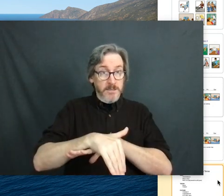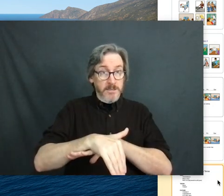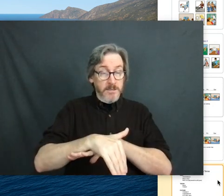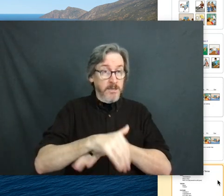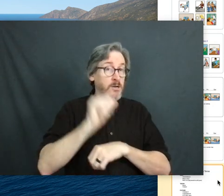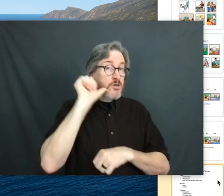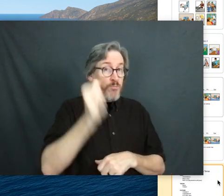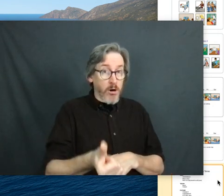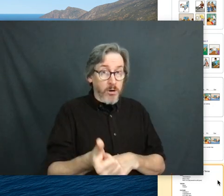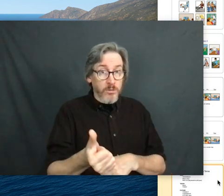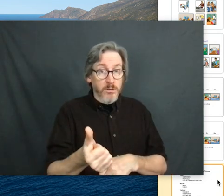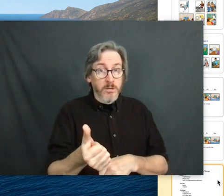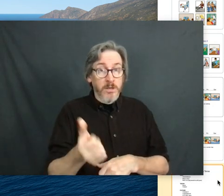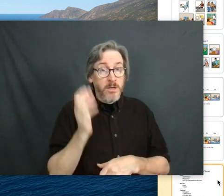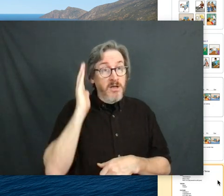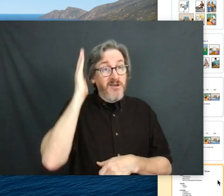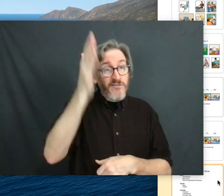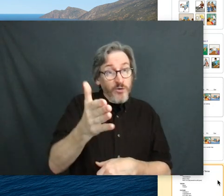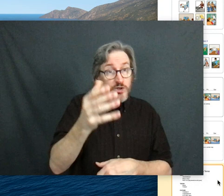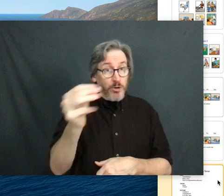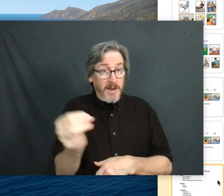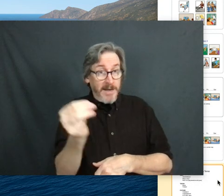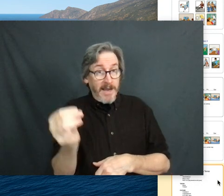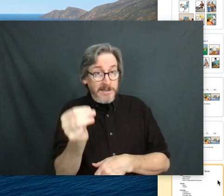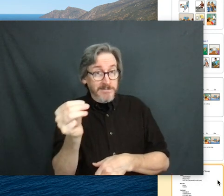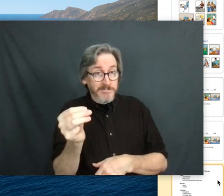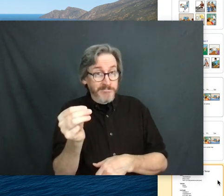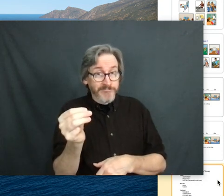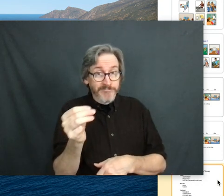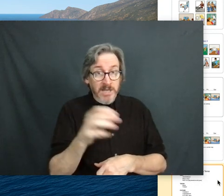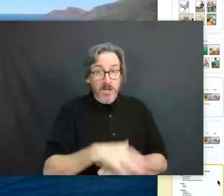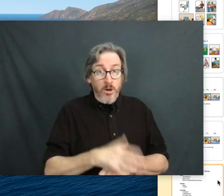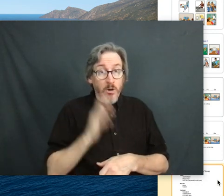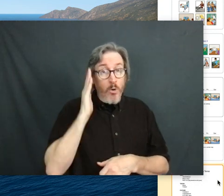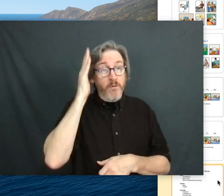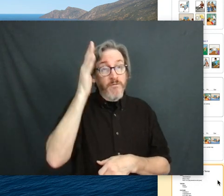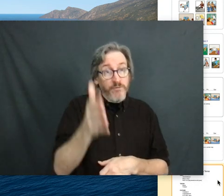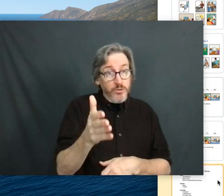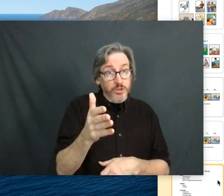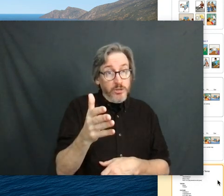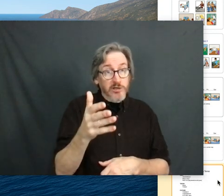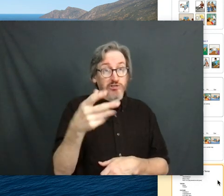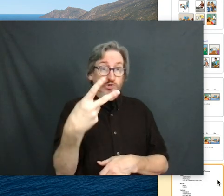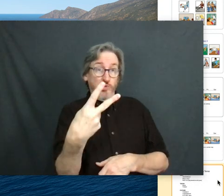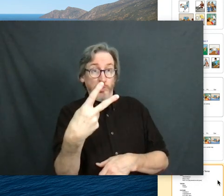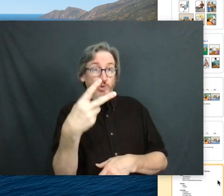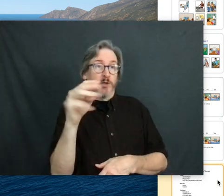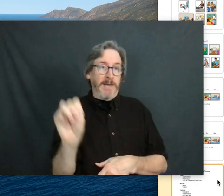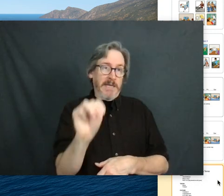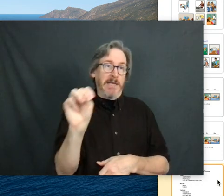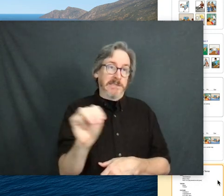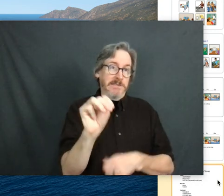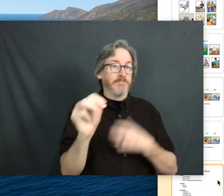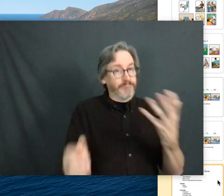tonight, tomorrow, future Monday, or future.